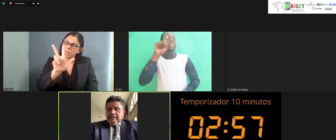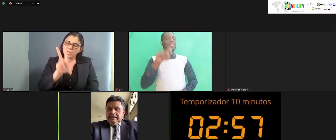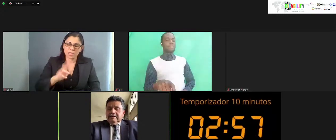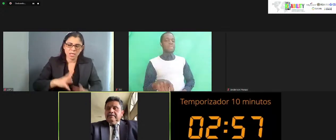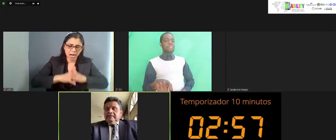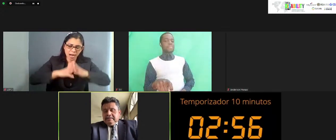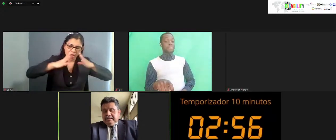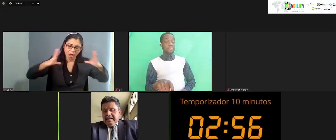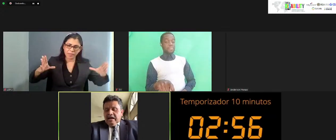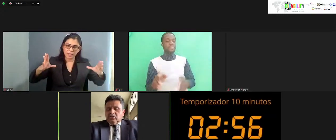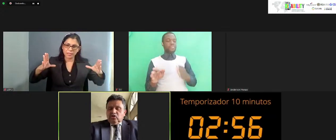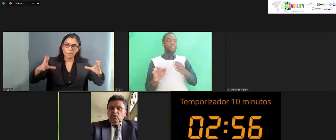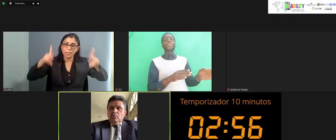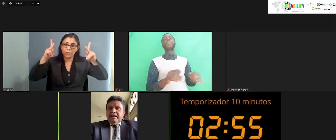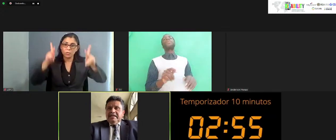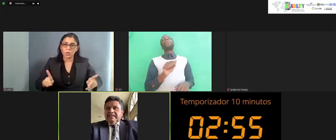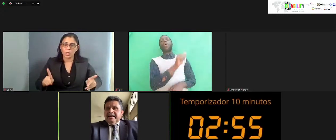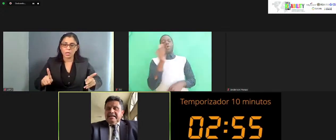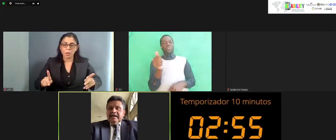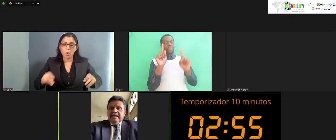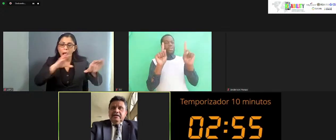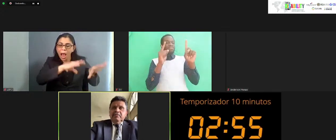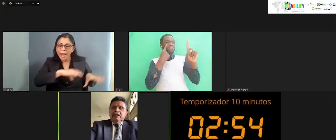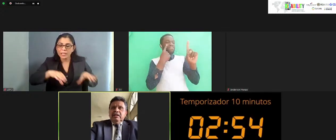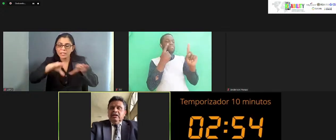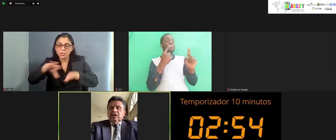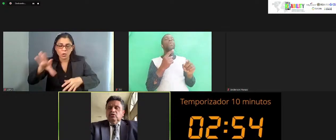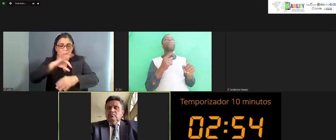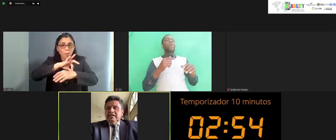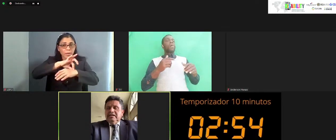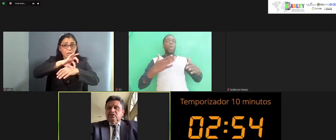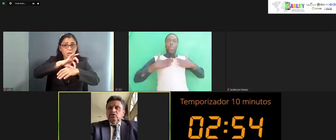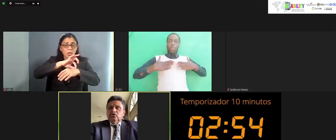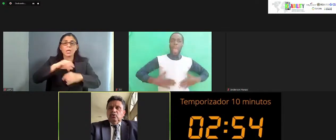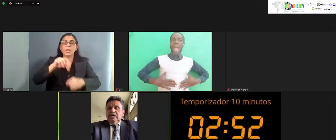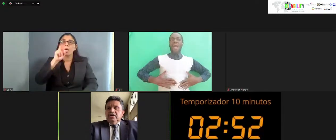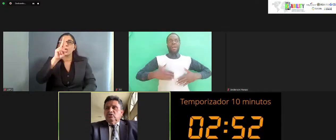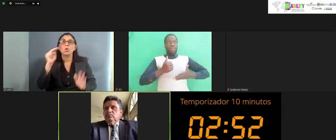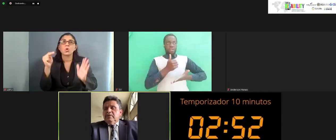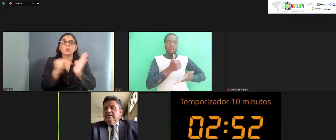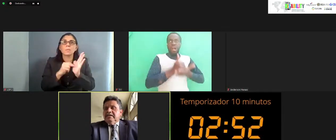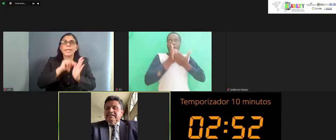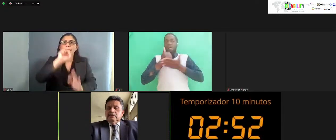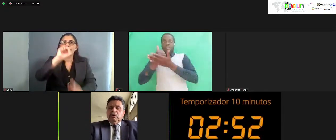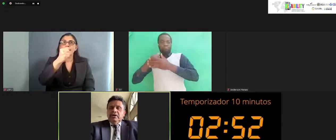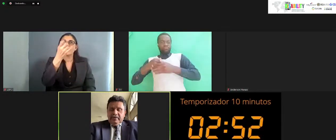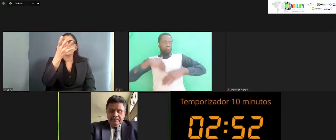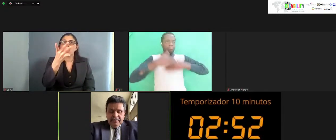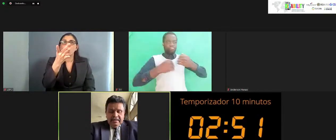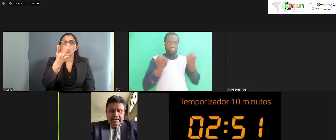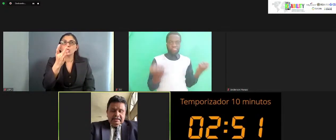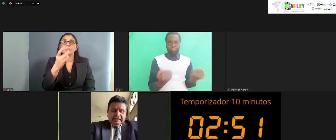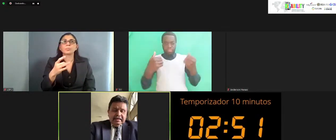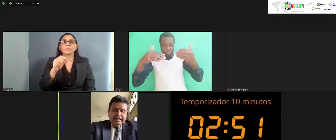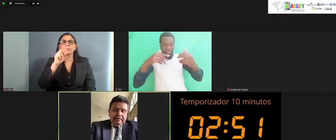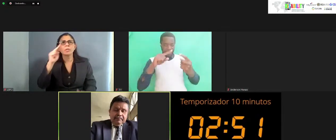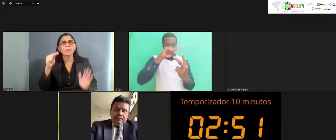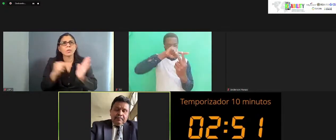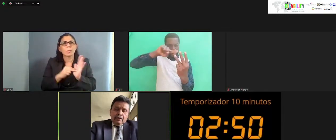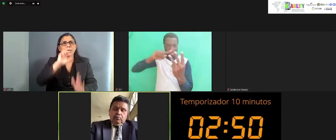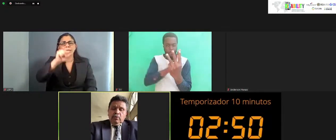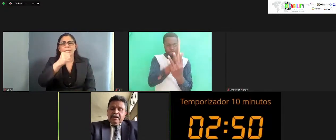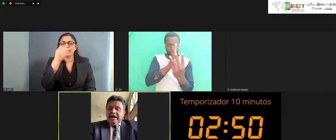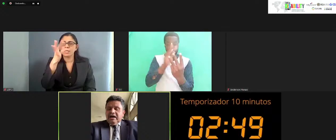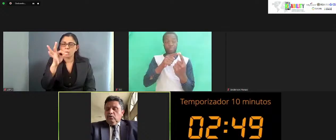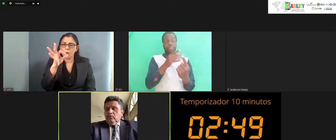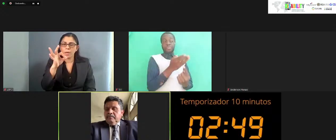there are three main stakeholders of humanitarian action in 2018 and